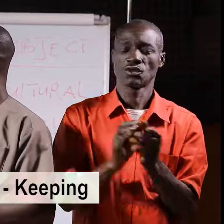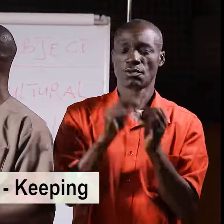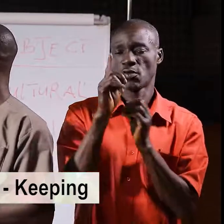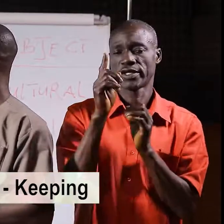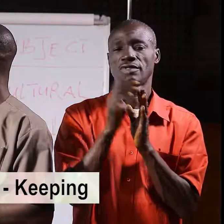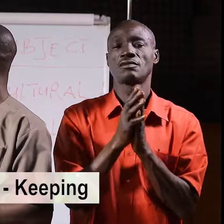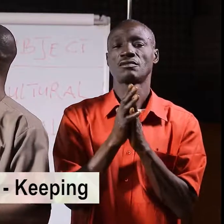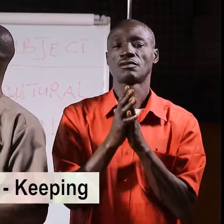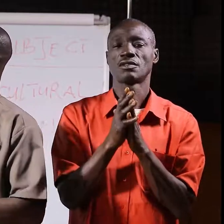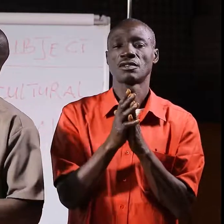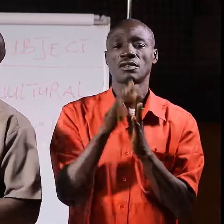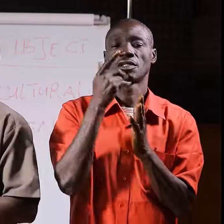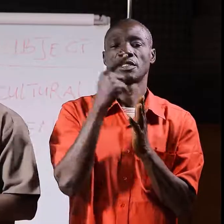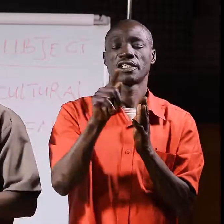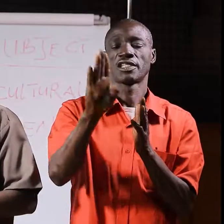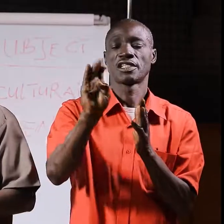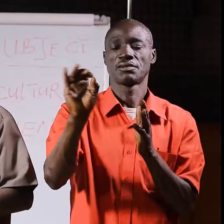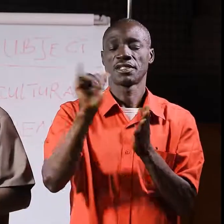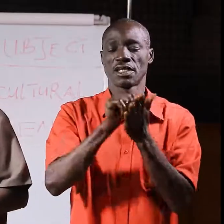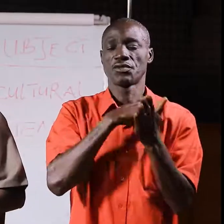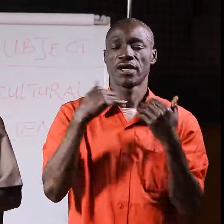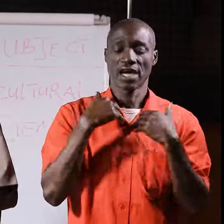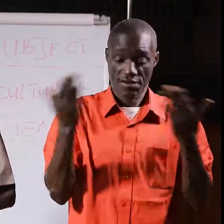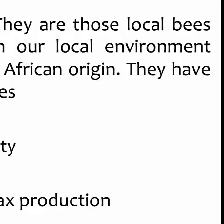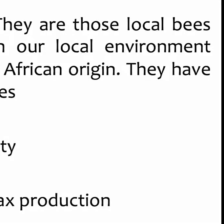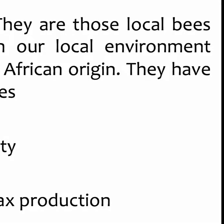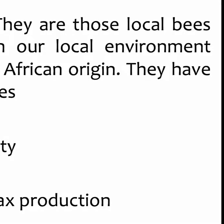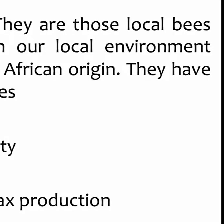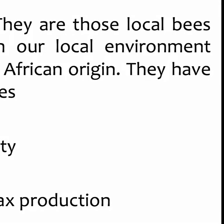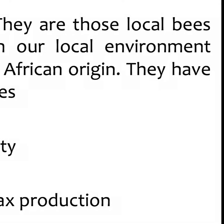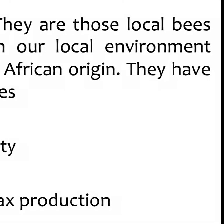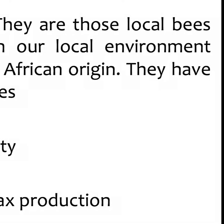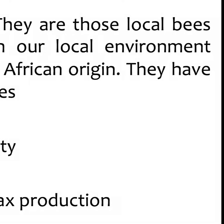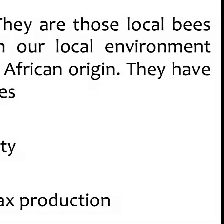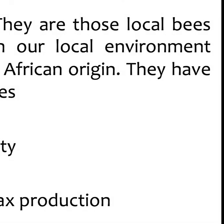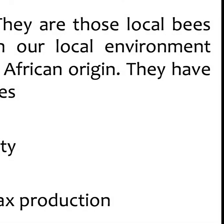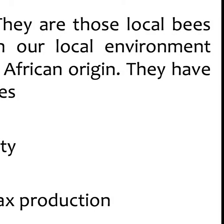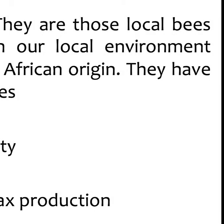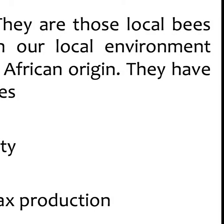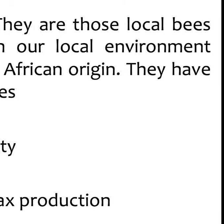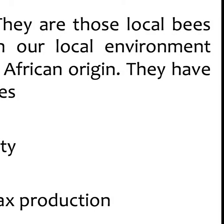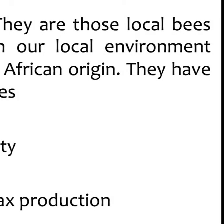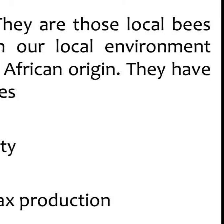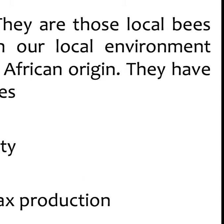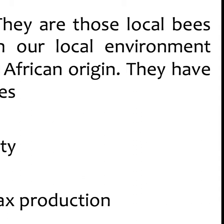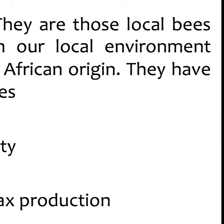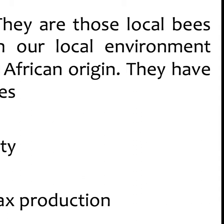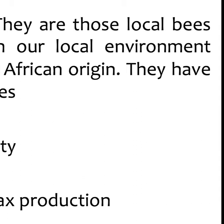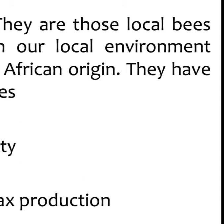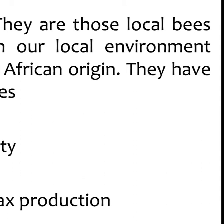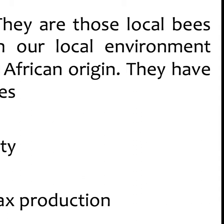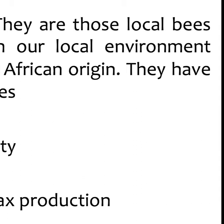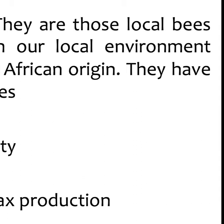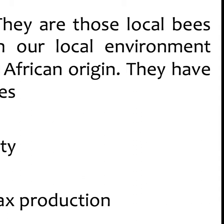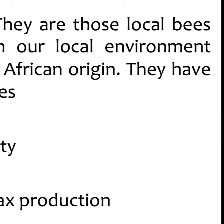is the indigenous bees. There are those local bees commonly found